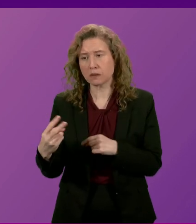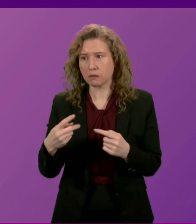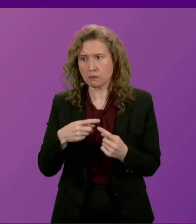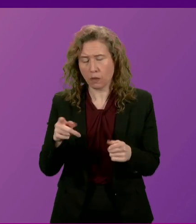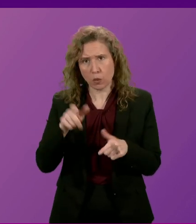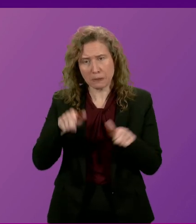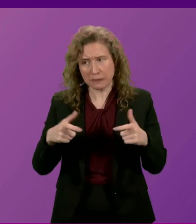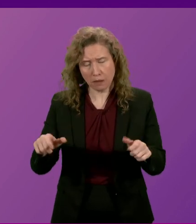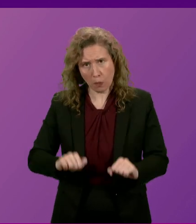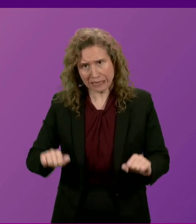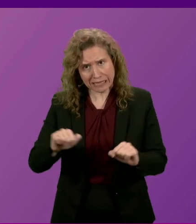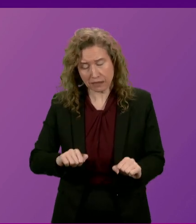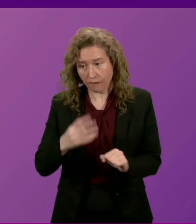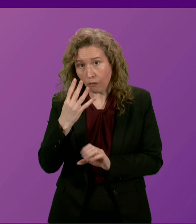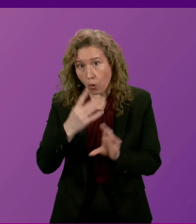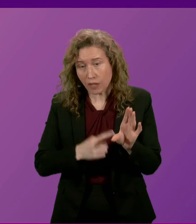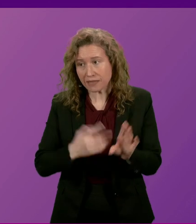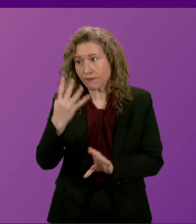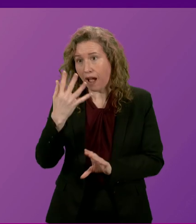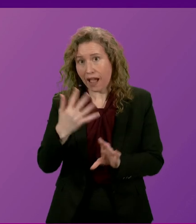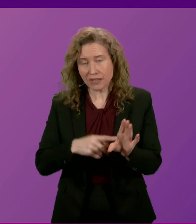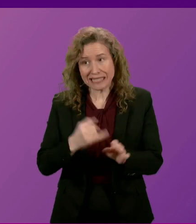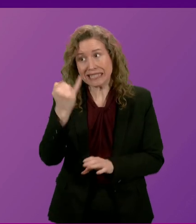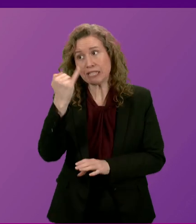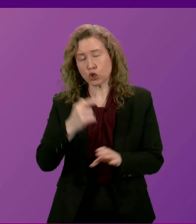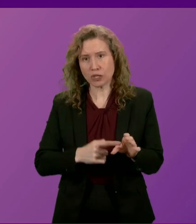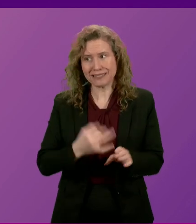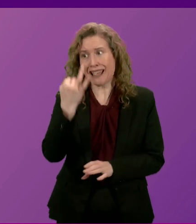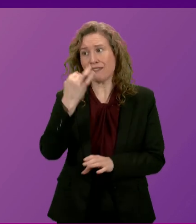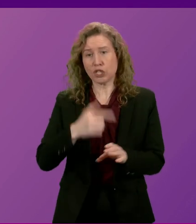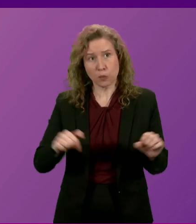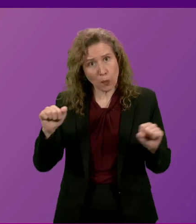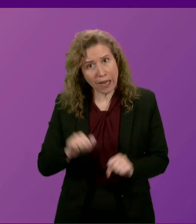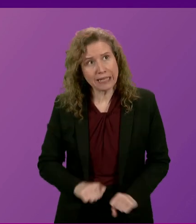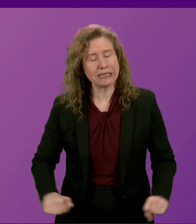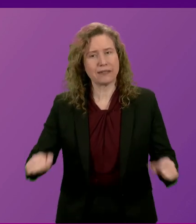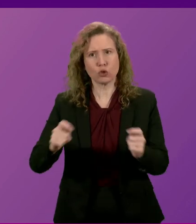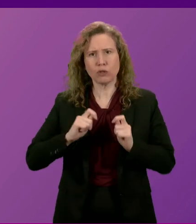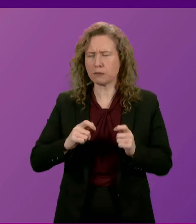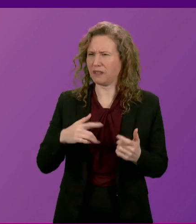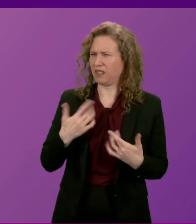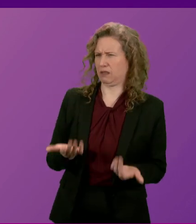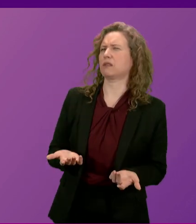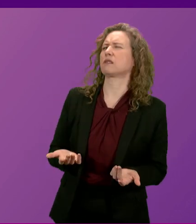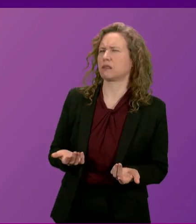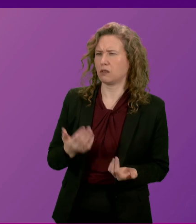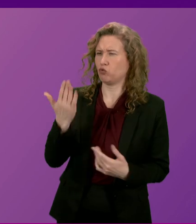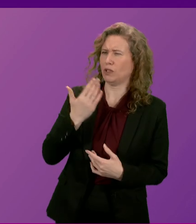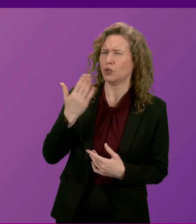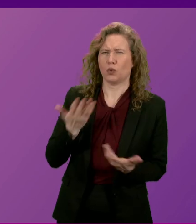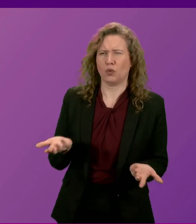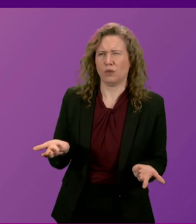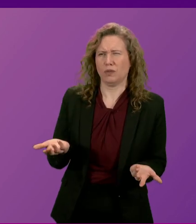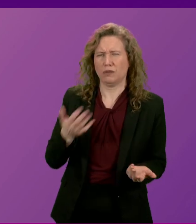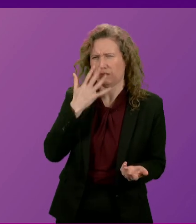are waiting 4 years, 5 years, 6 years, 7 years for treatment. So that response will be cold comfort for people right now across